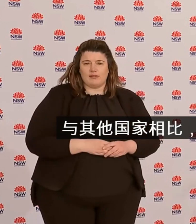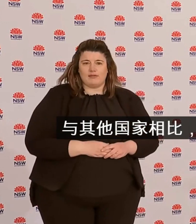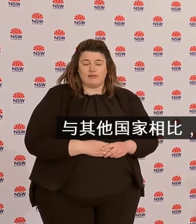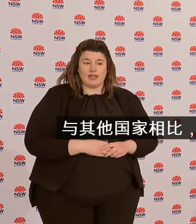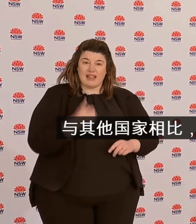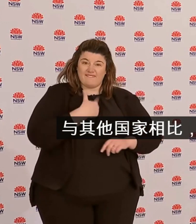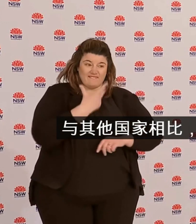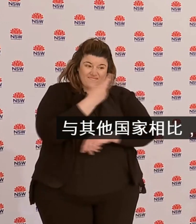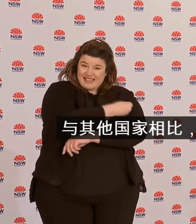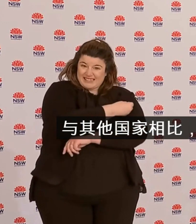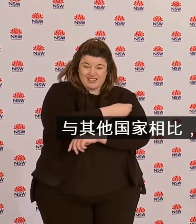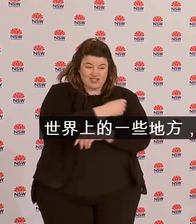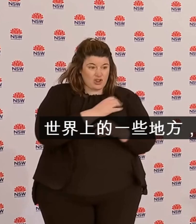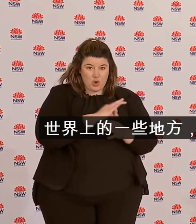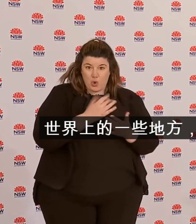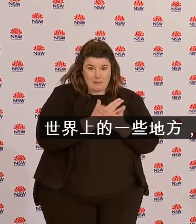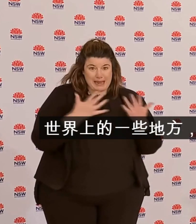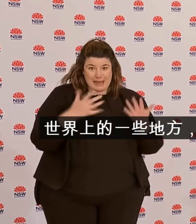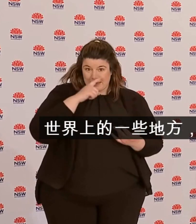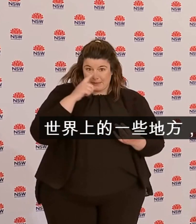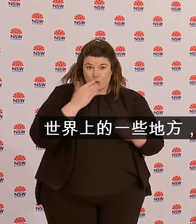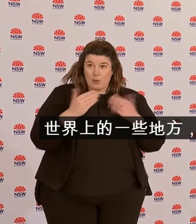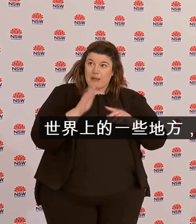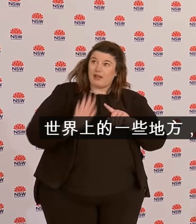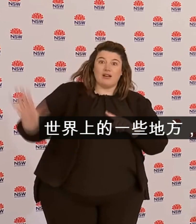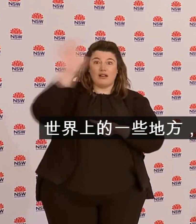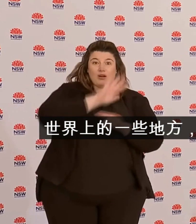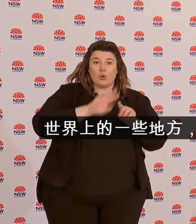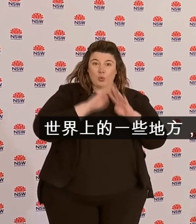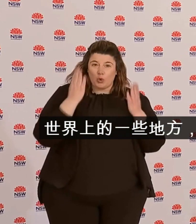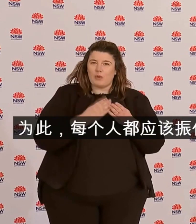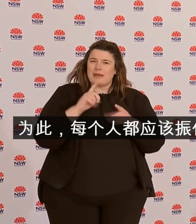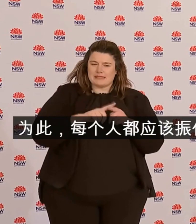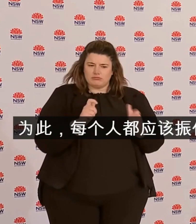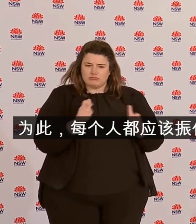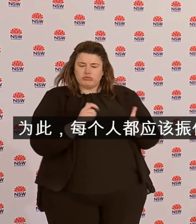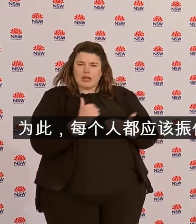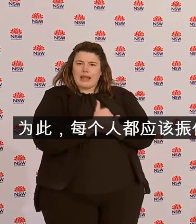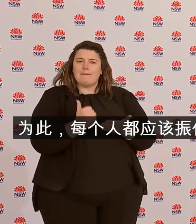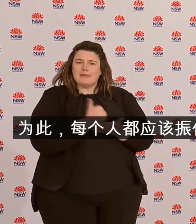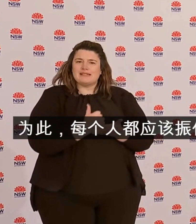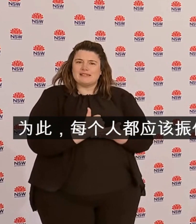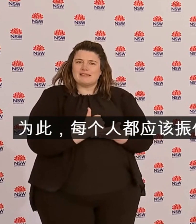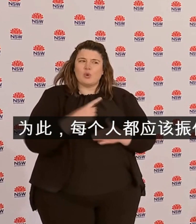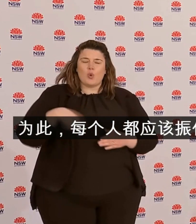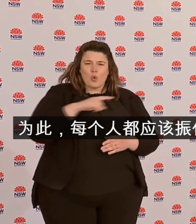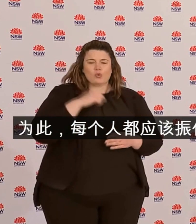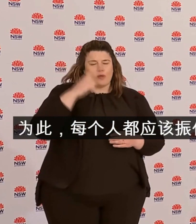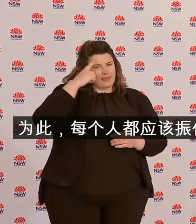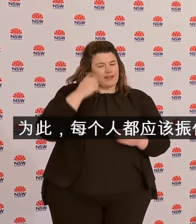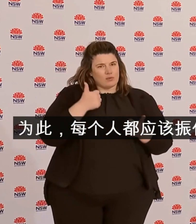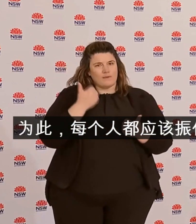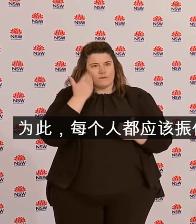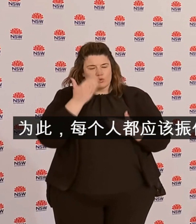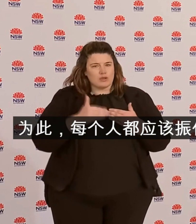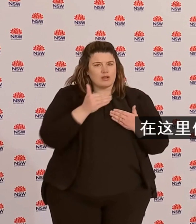our vaccination rates are pretty low compared to other places in the world, and yet we've kept the virus at bay. And for that, everybody should take heart. And